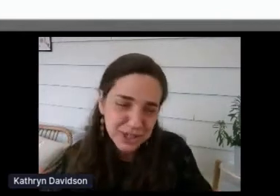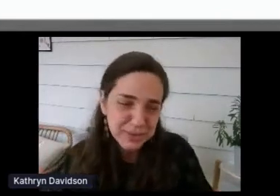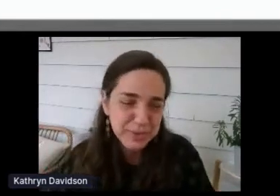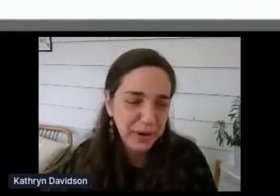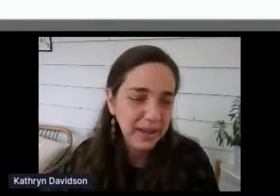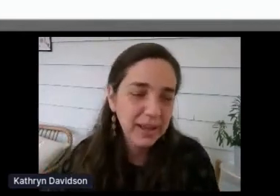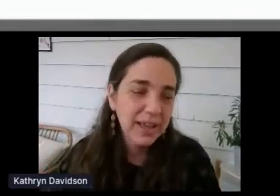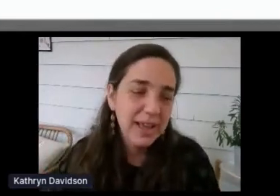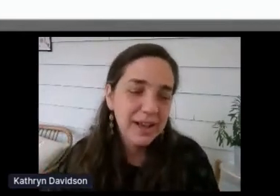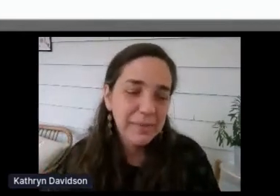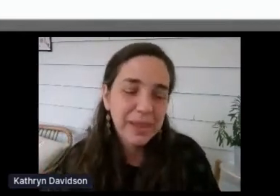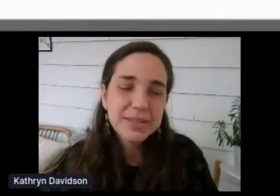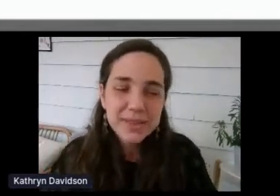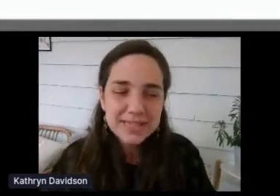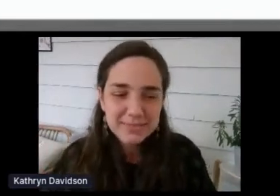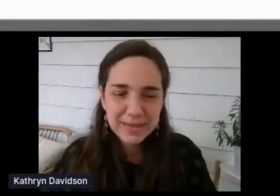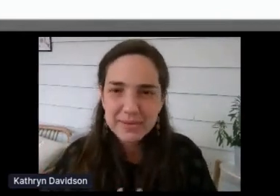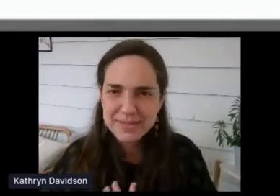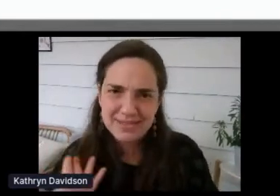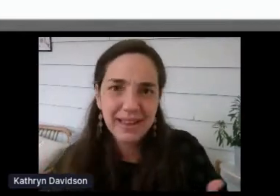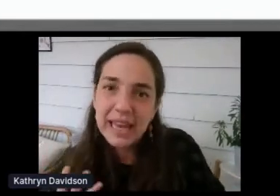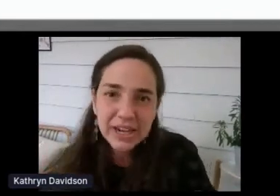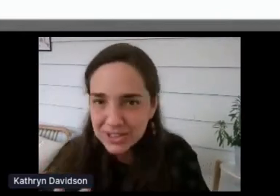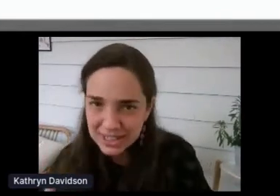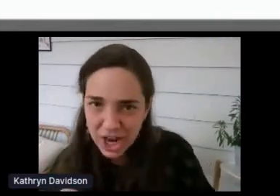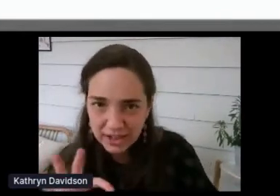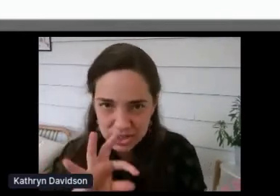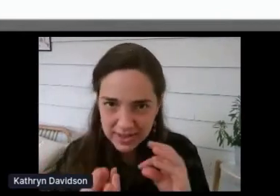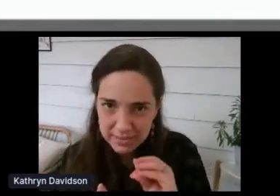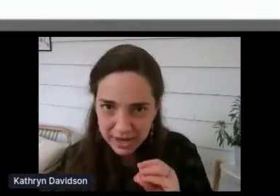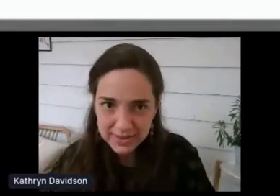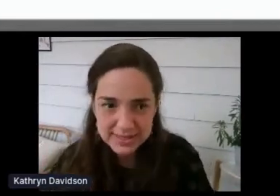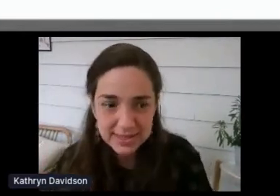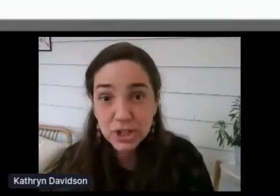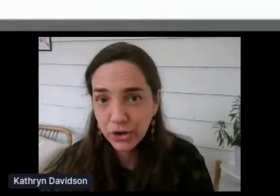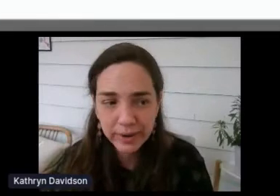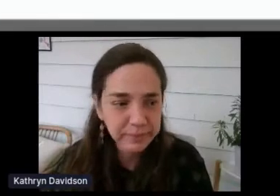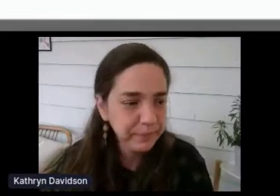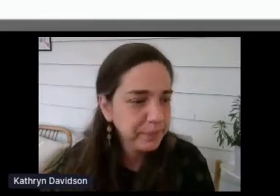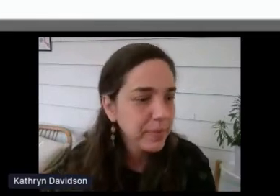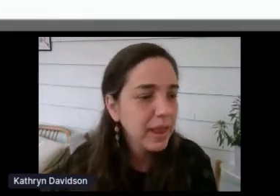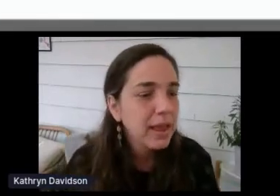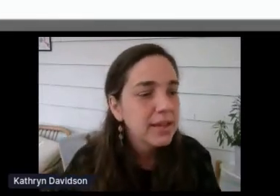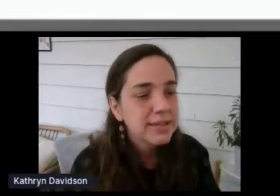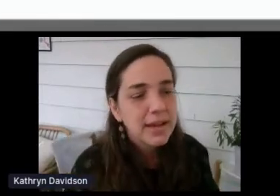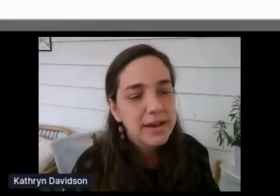superset relationships work. And so this becomes an interesting challenge to think about how these integrate.